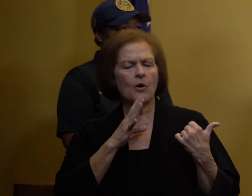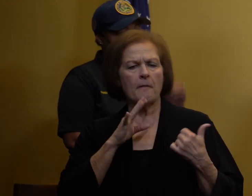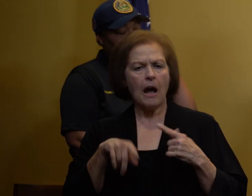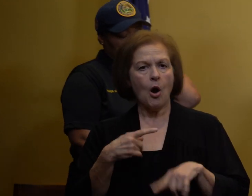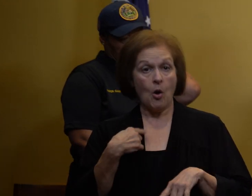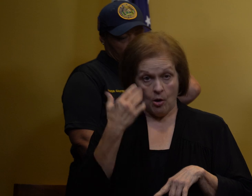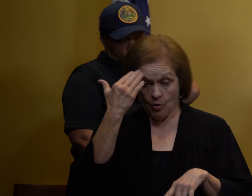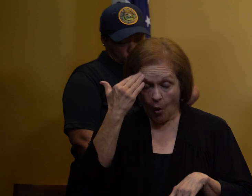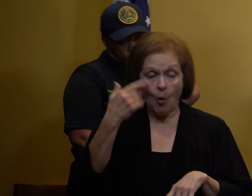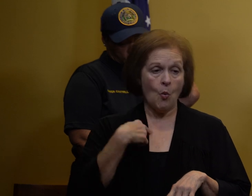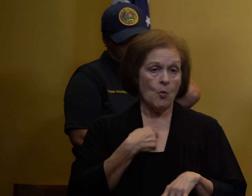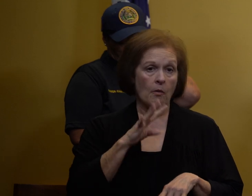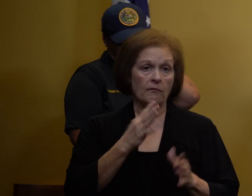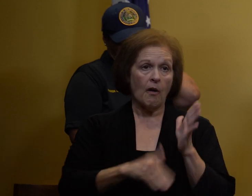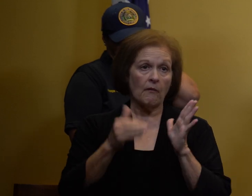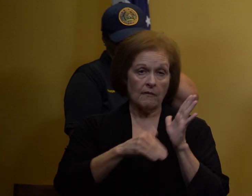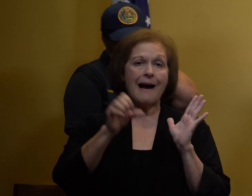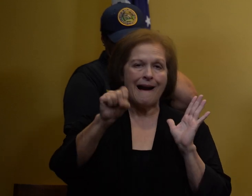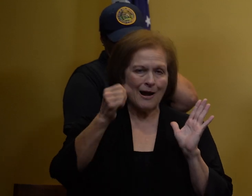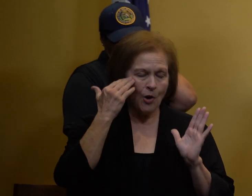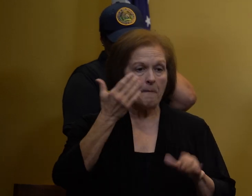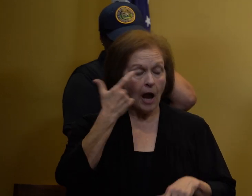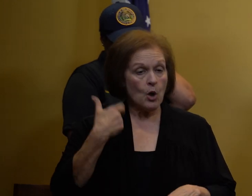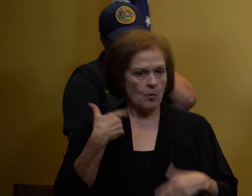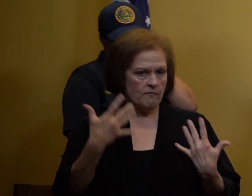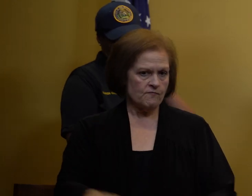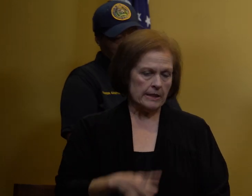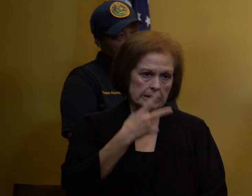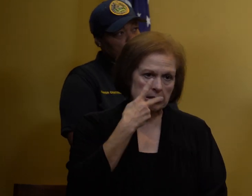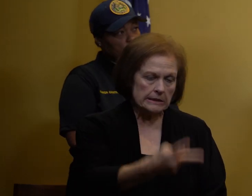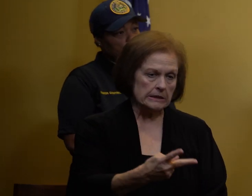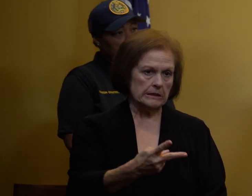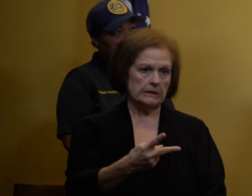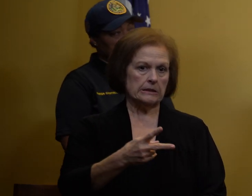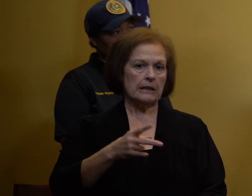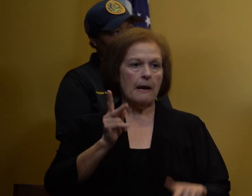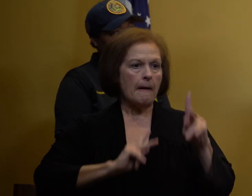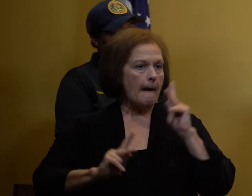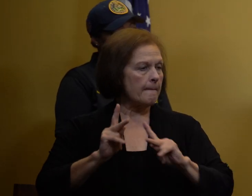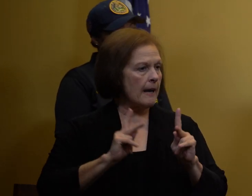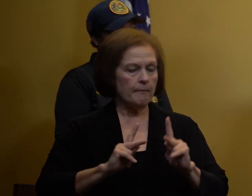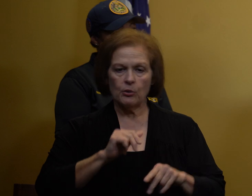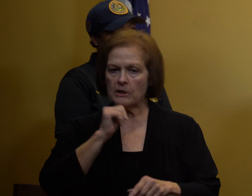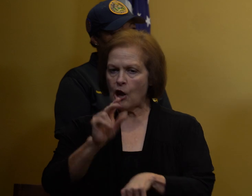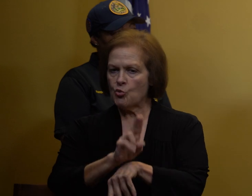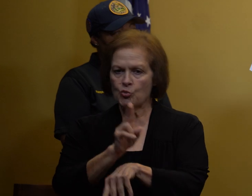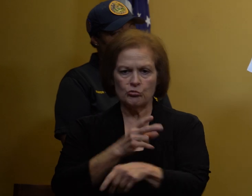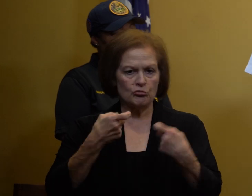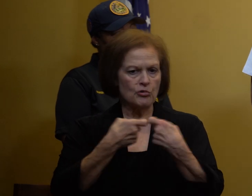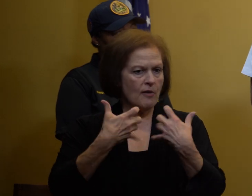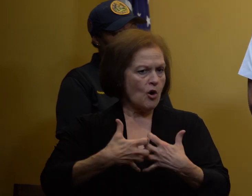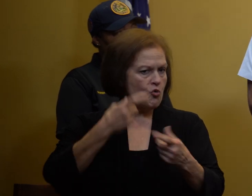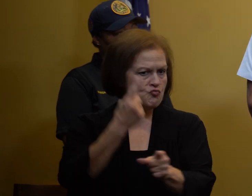harp on it over and over again, but it's because we've seen those tragedies caused by generators, by people who have not used them before and went